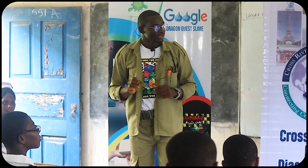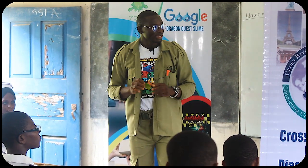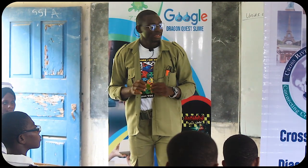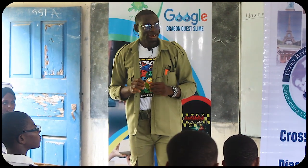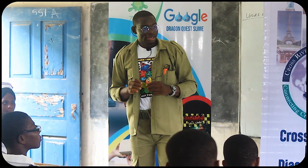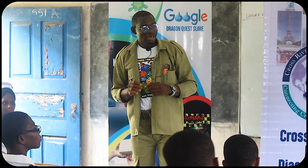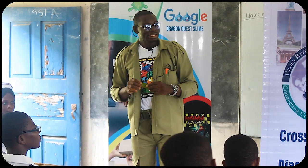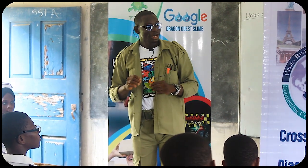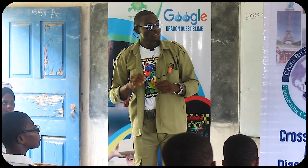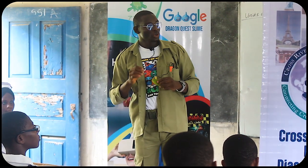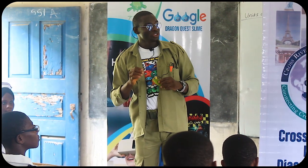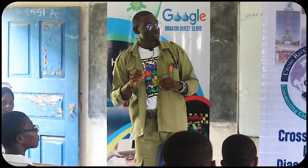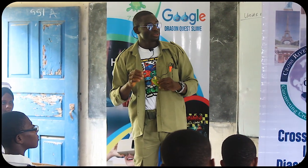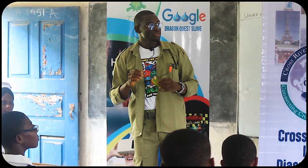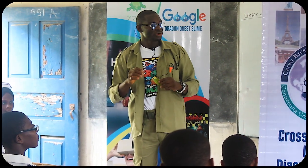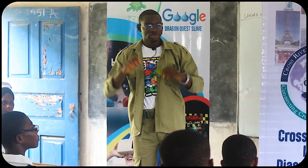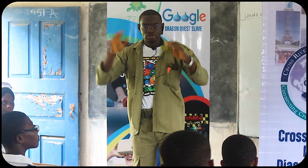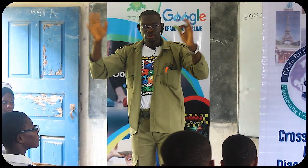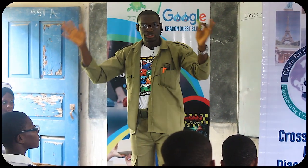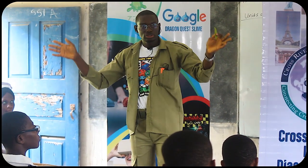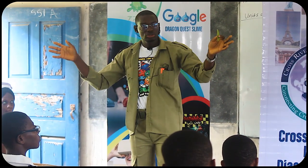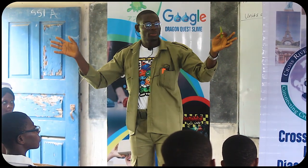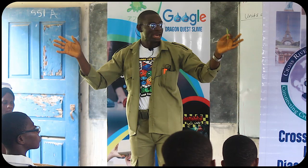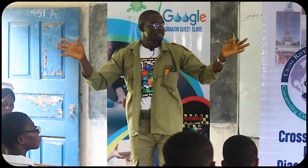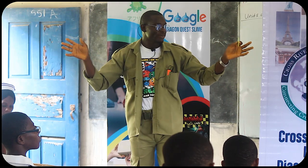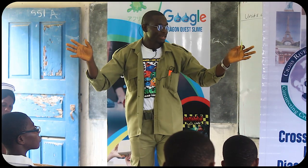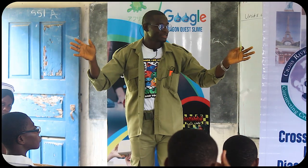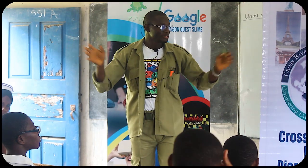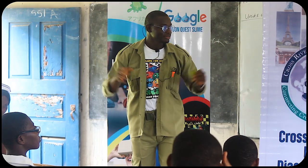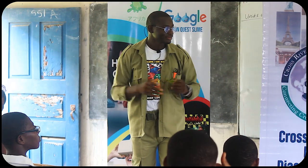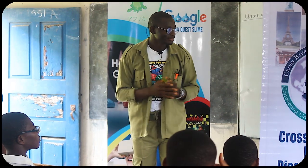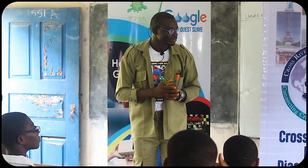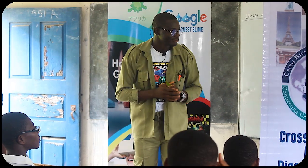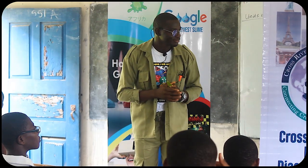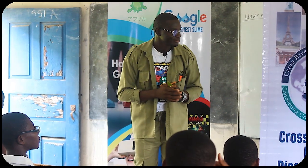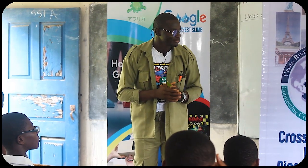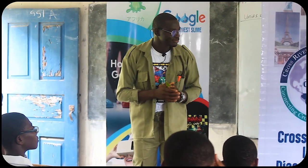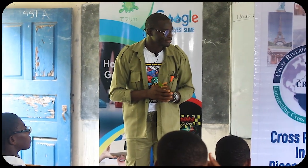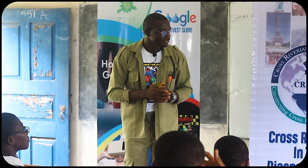and how it contributes to the biodiversity.